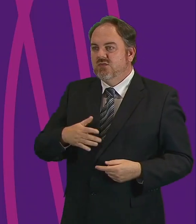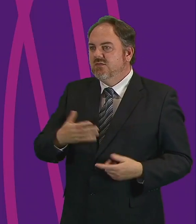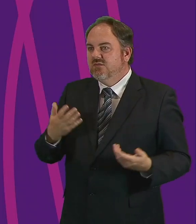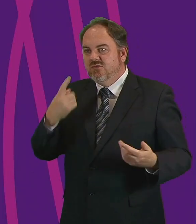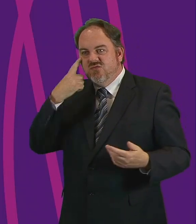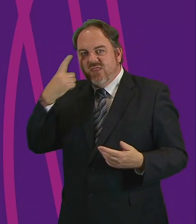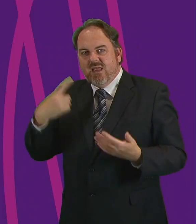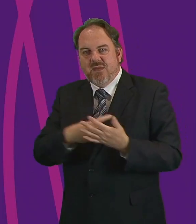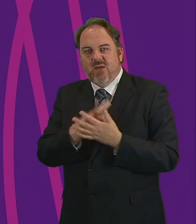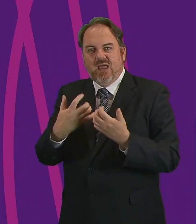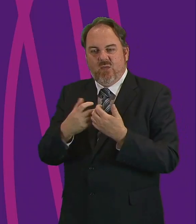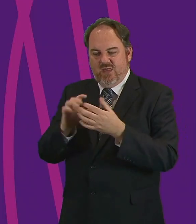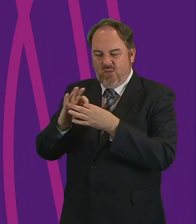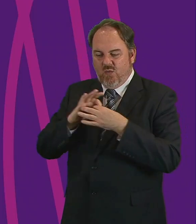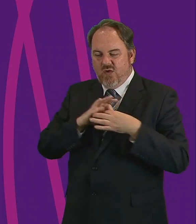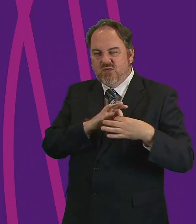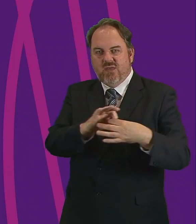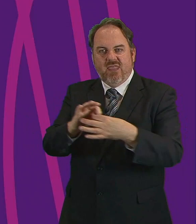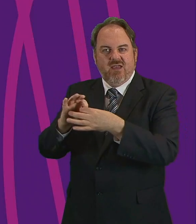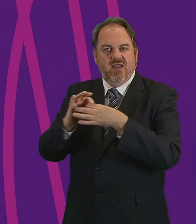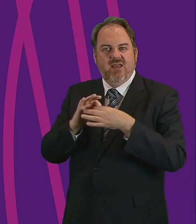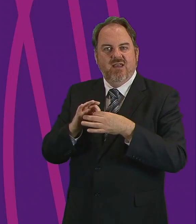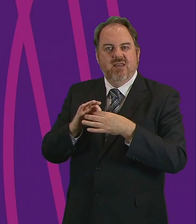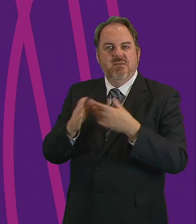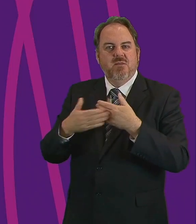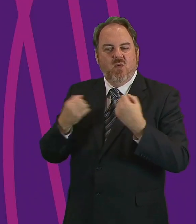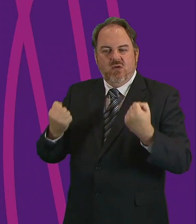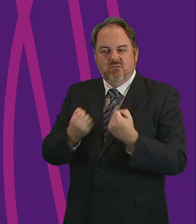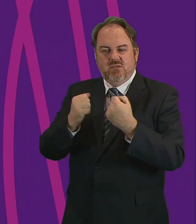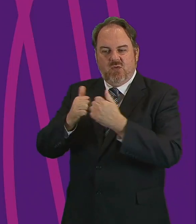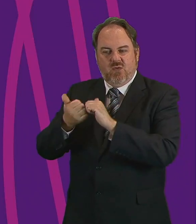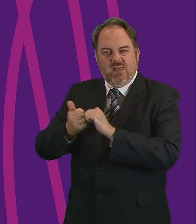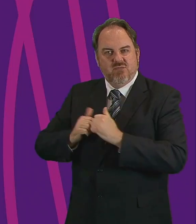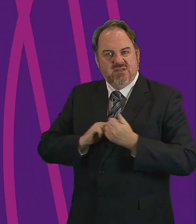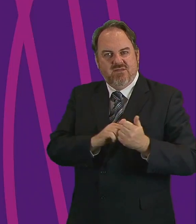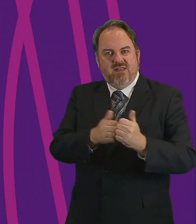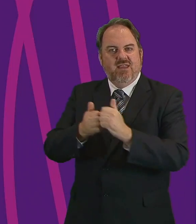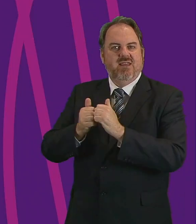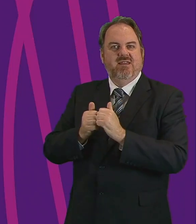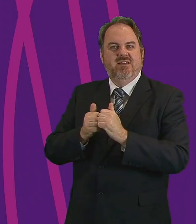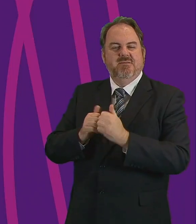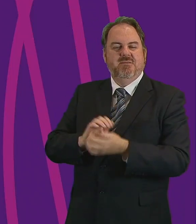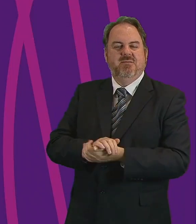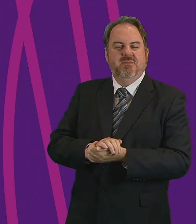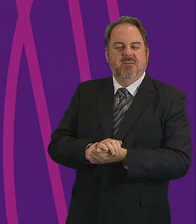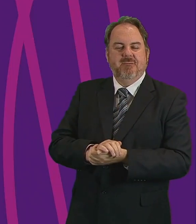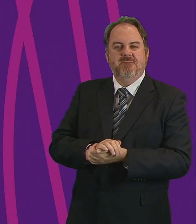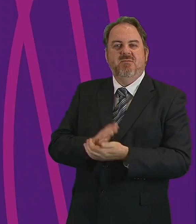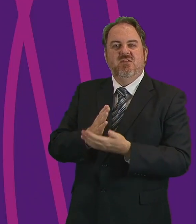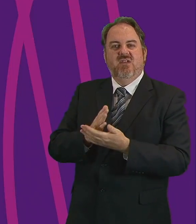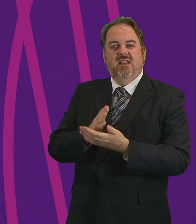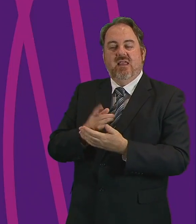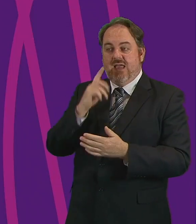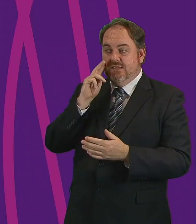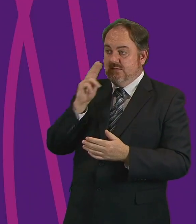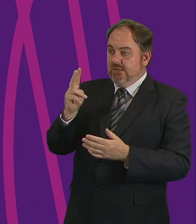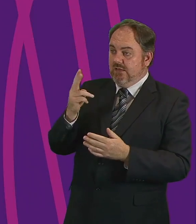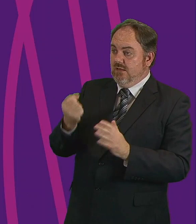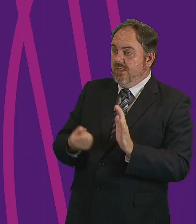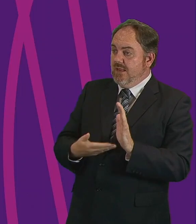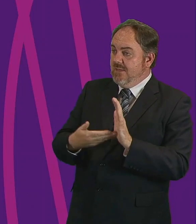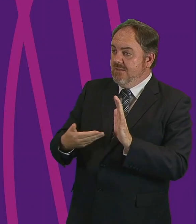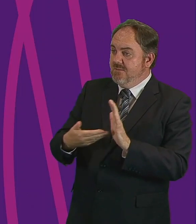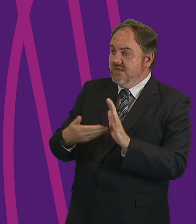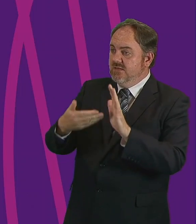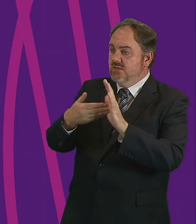of coming together, of operating collaboratively, will pay a heavy price. From the amendments today, I can see that generally the Labour